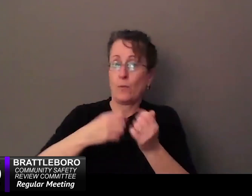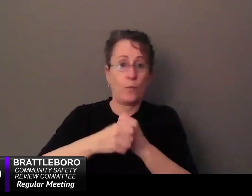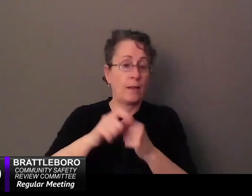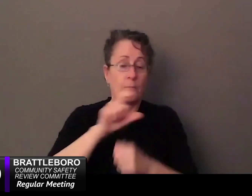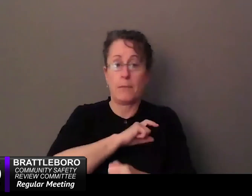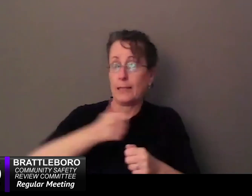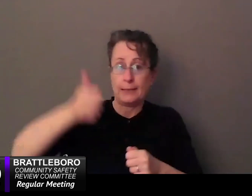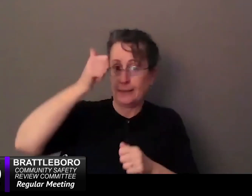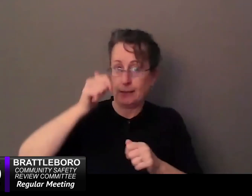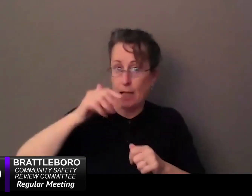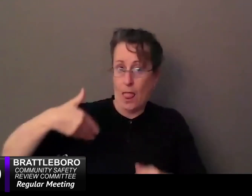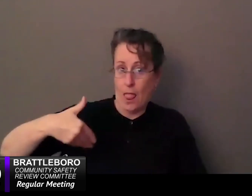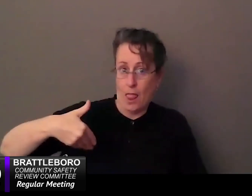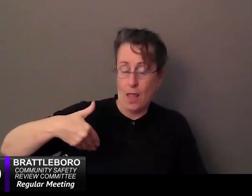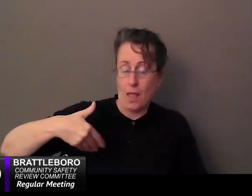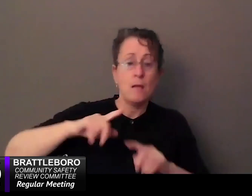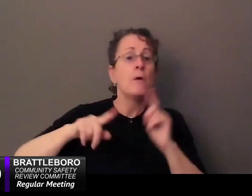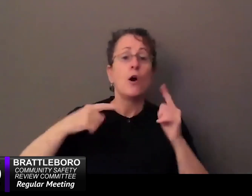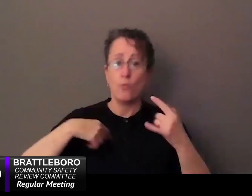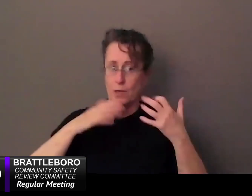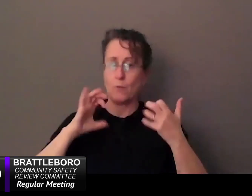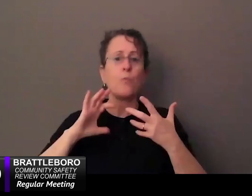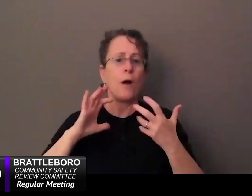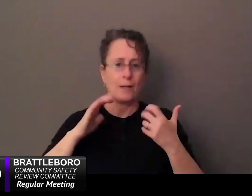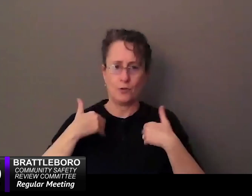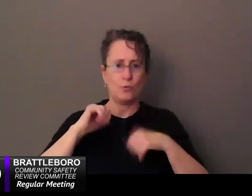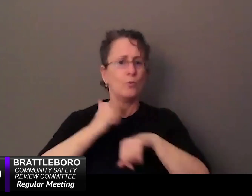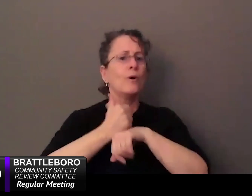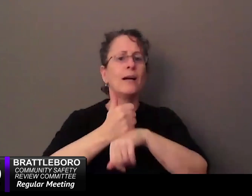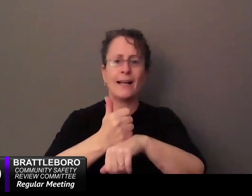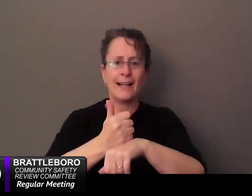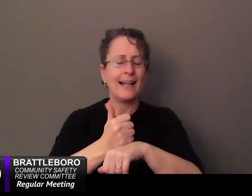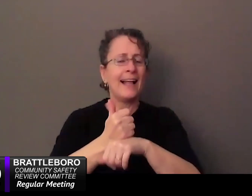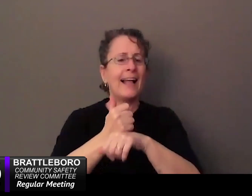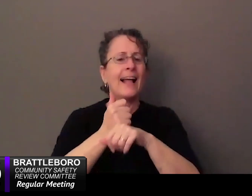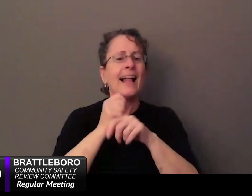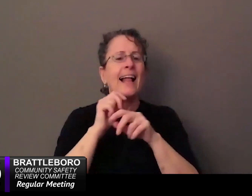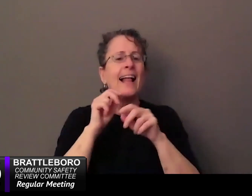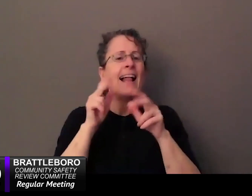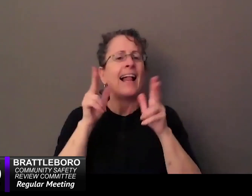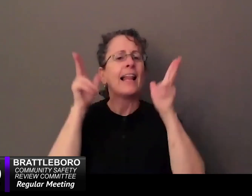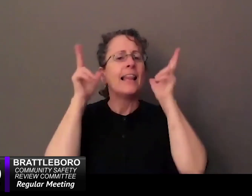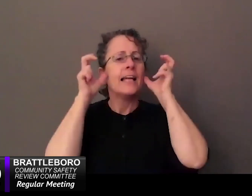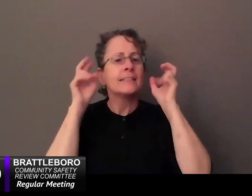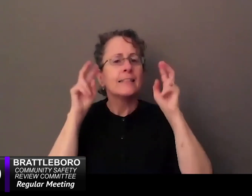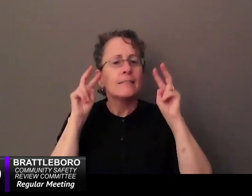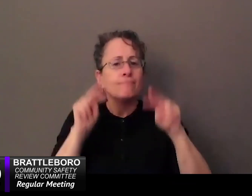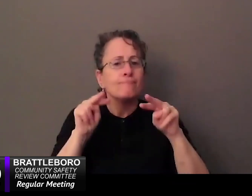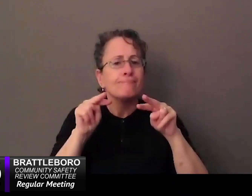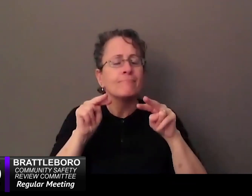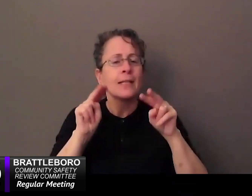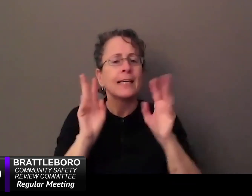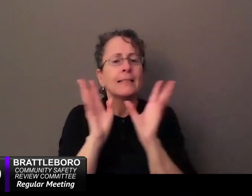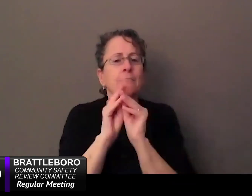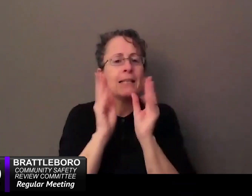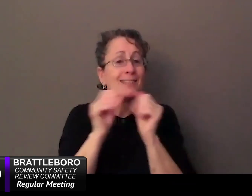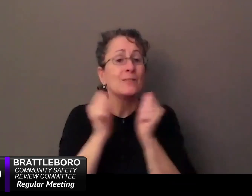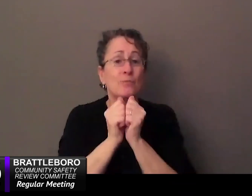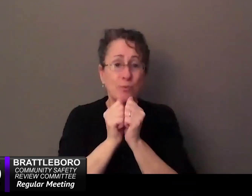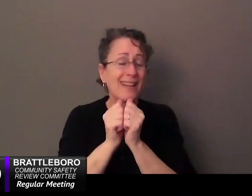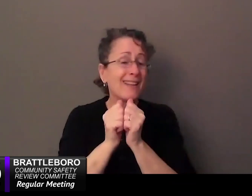Our plan is to also hold listening sessions with the police officers to understand their experiences